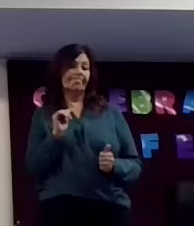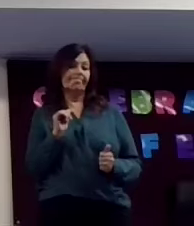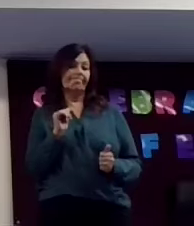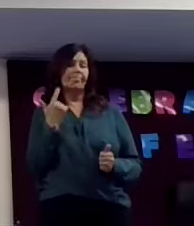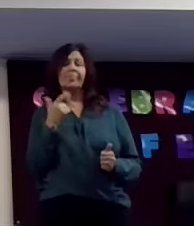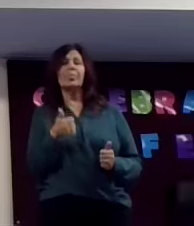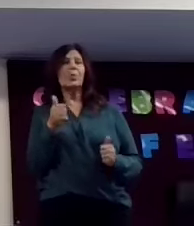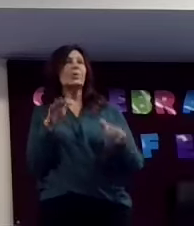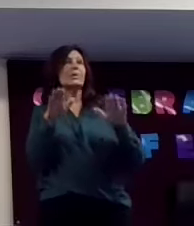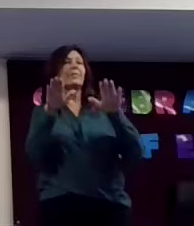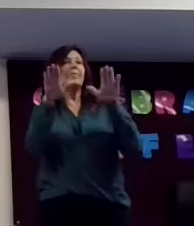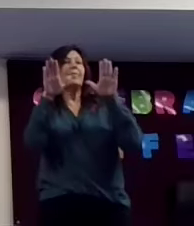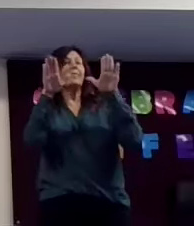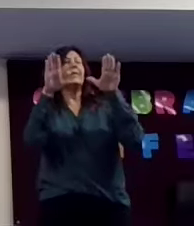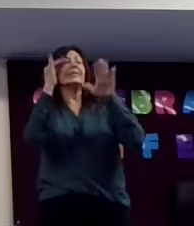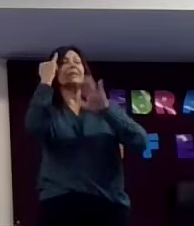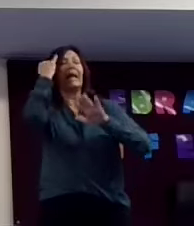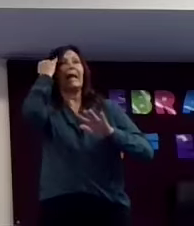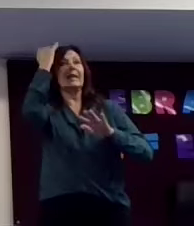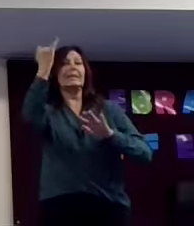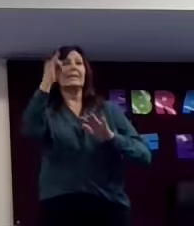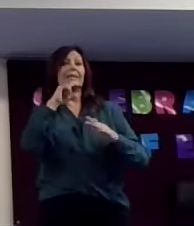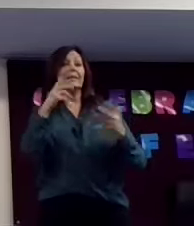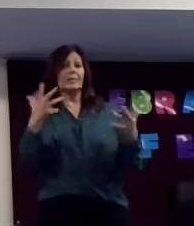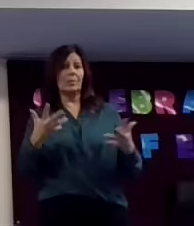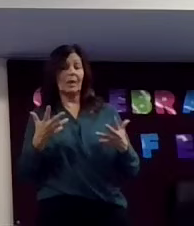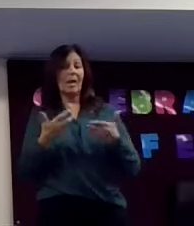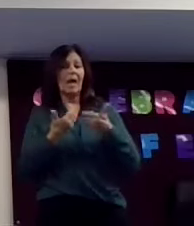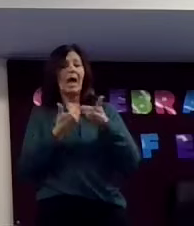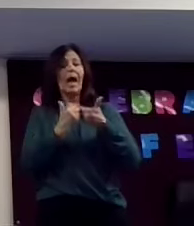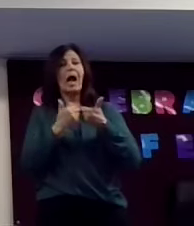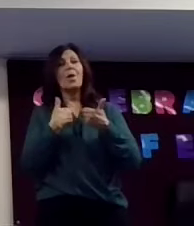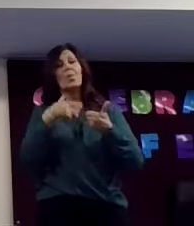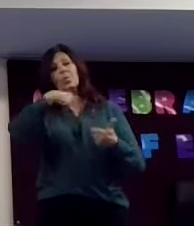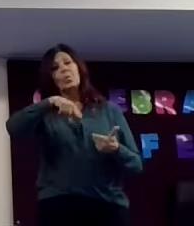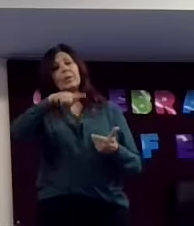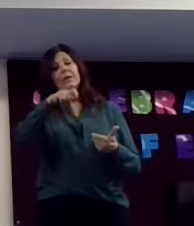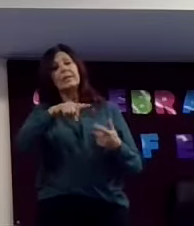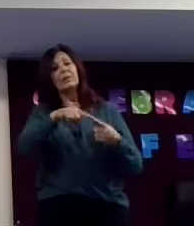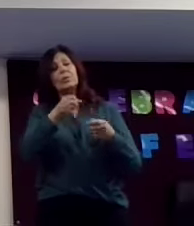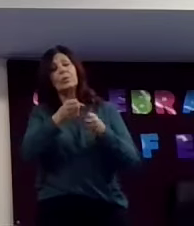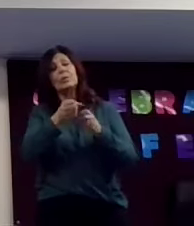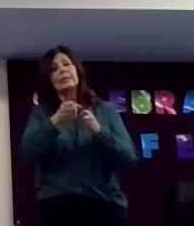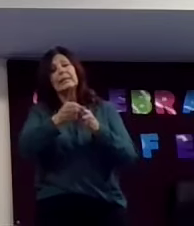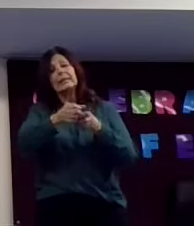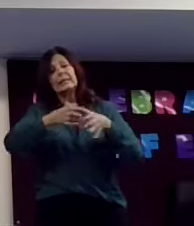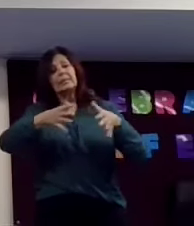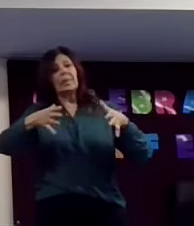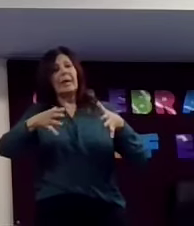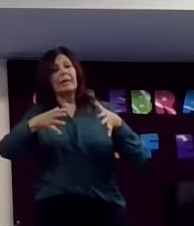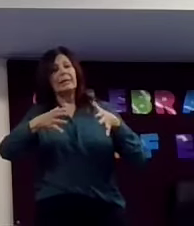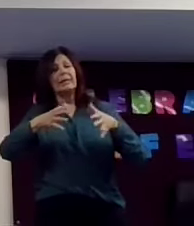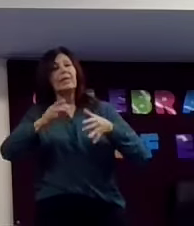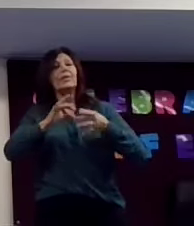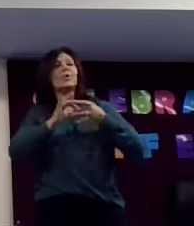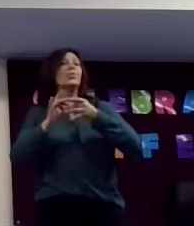most fantastical ideas is how we need to expand the unified